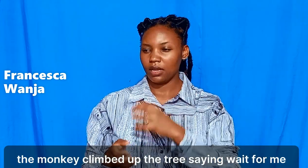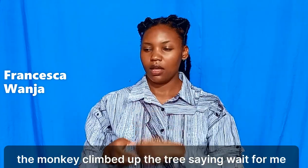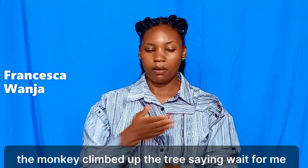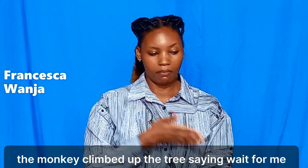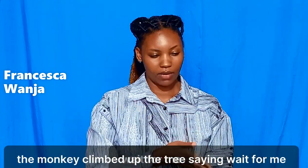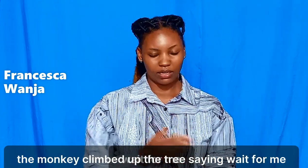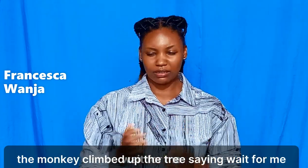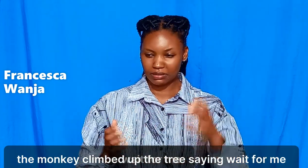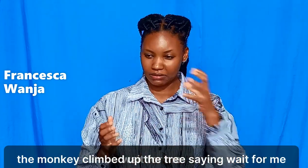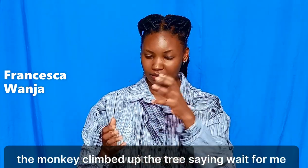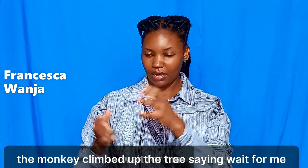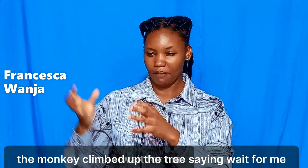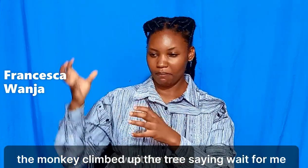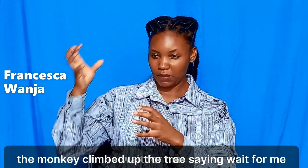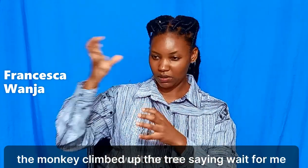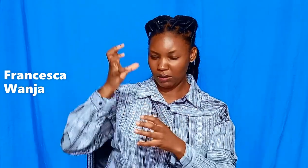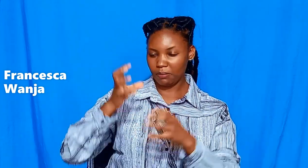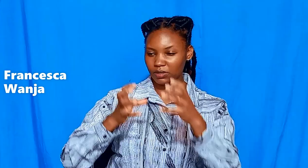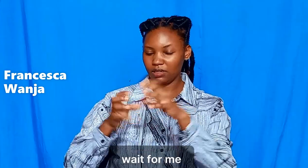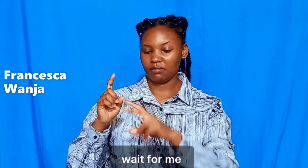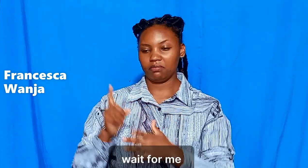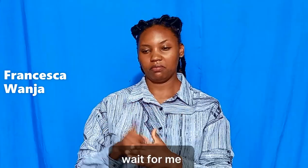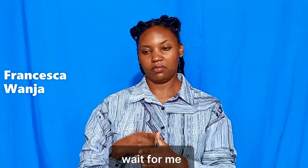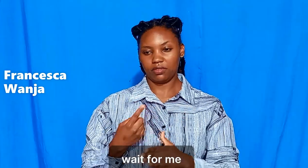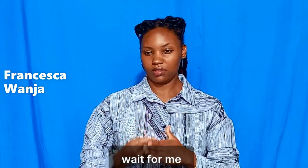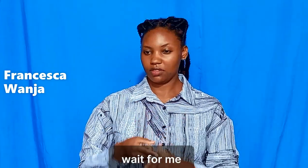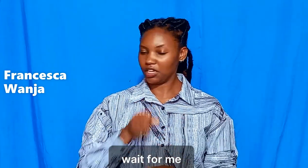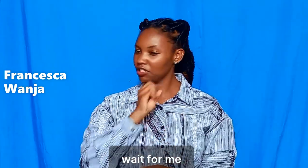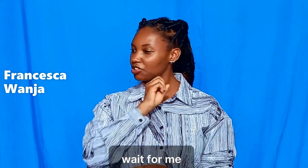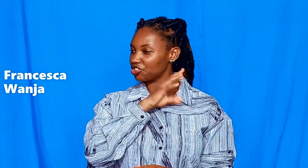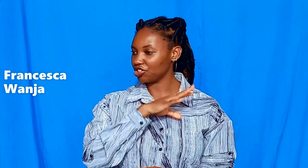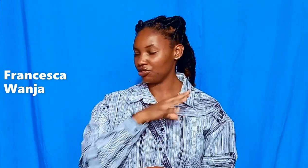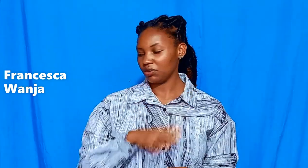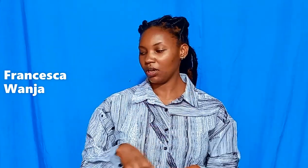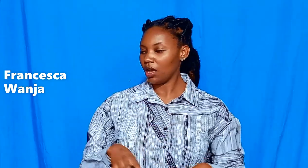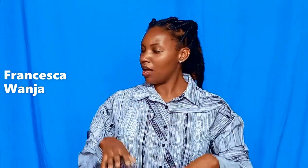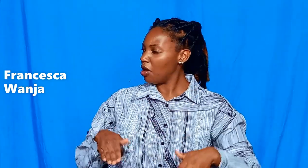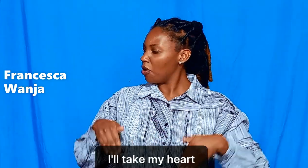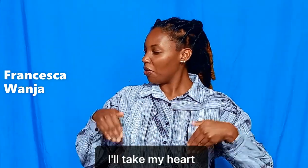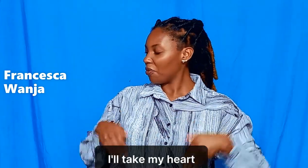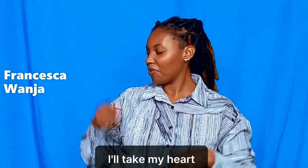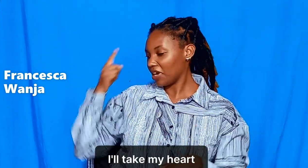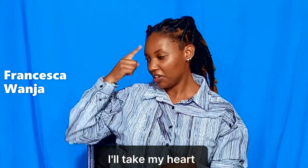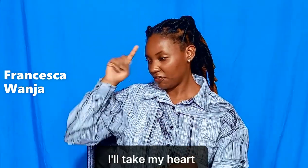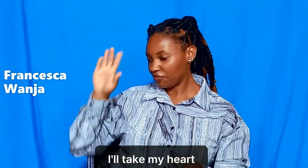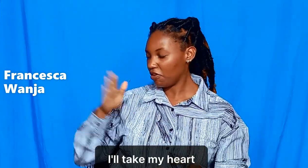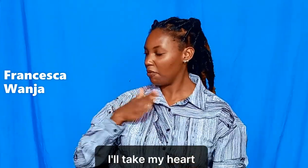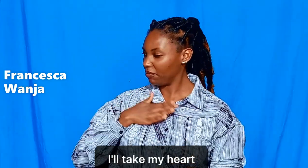Wait for me. Wait for me. I will take my heart.